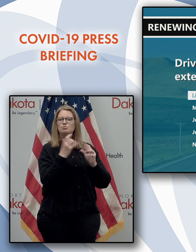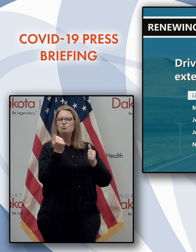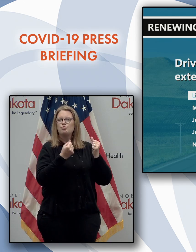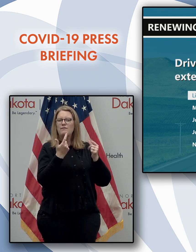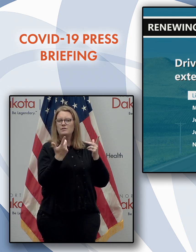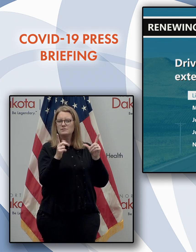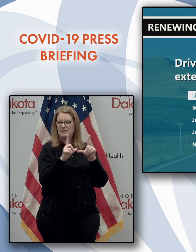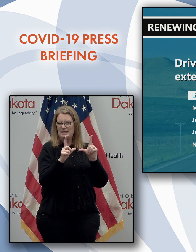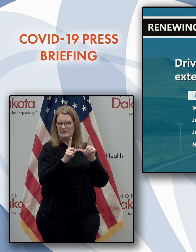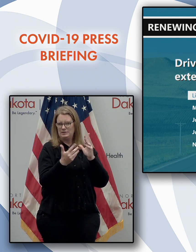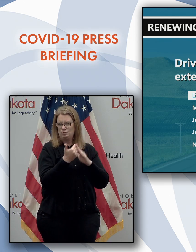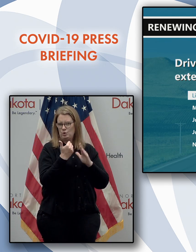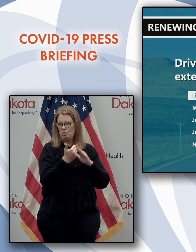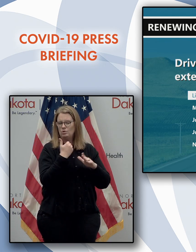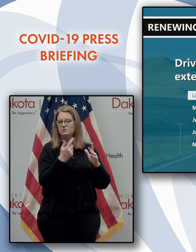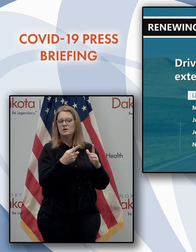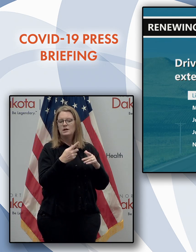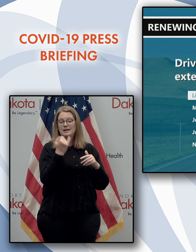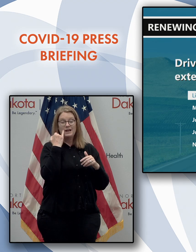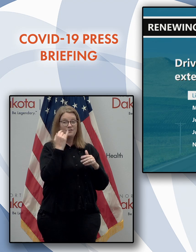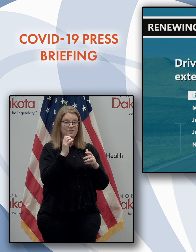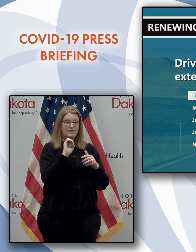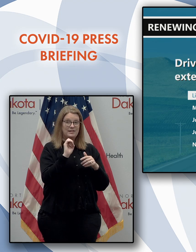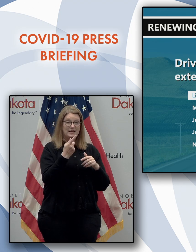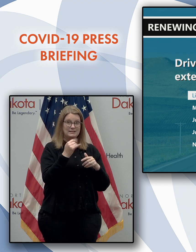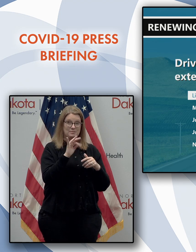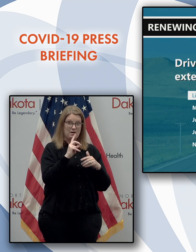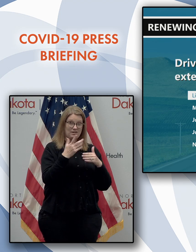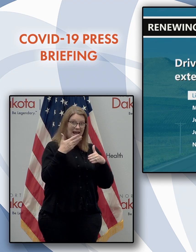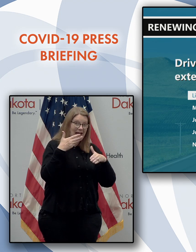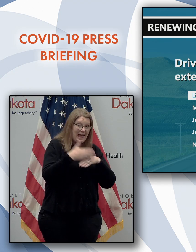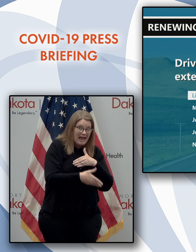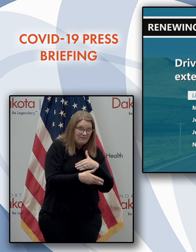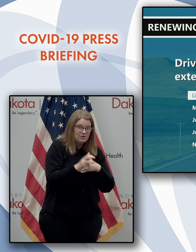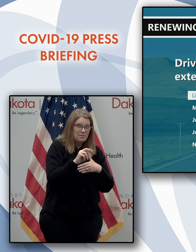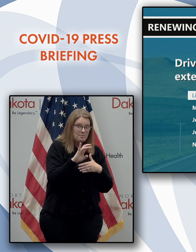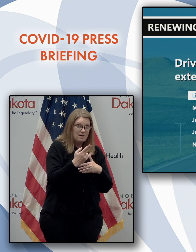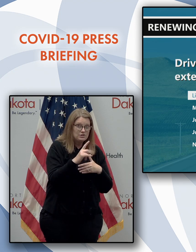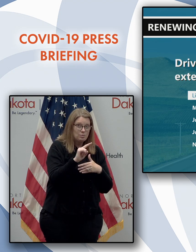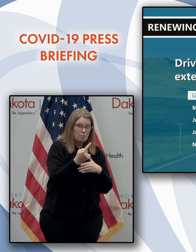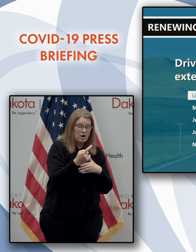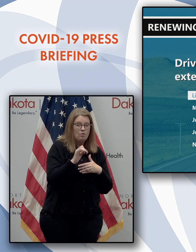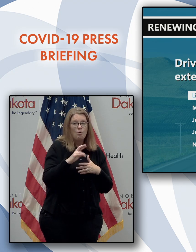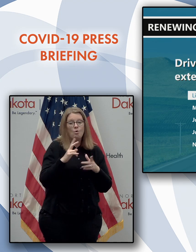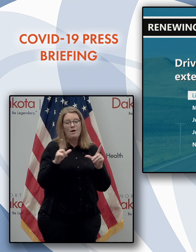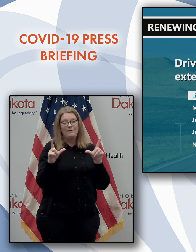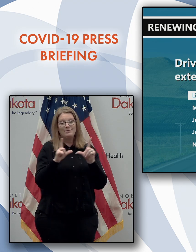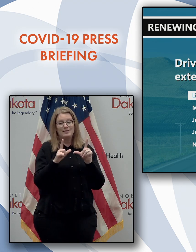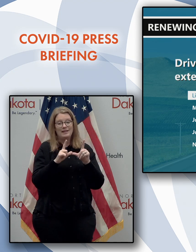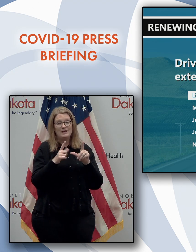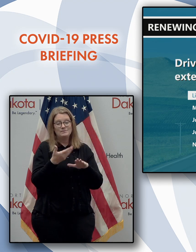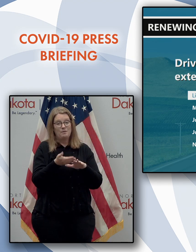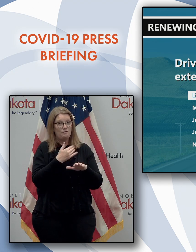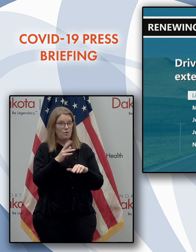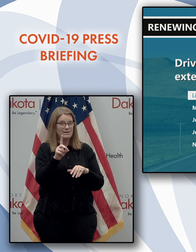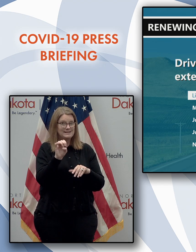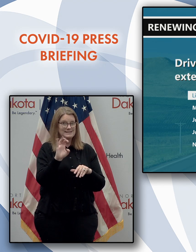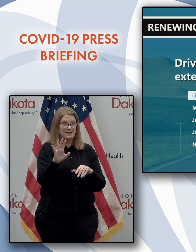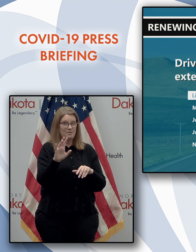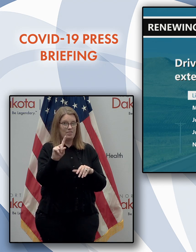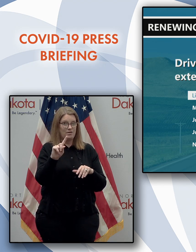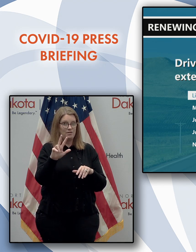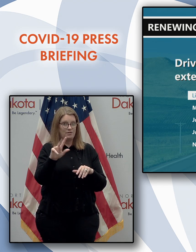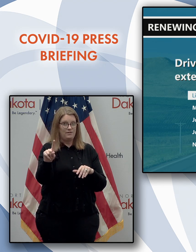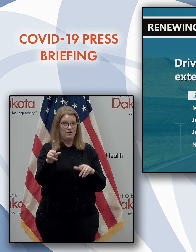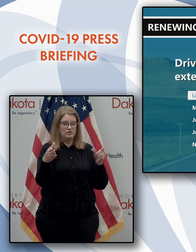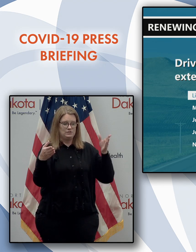and citizens with driver's license that expired after March 1 of this year, or a license that will expire before December 31st. So if